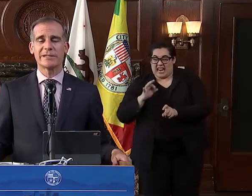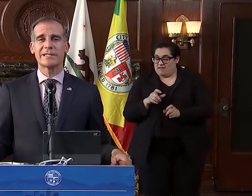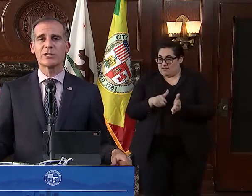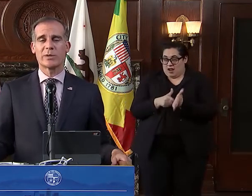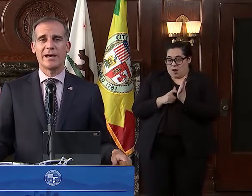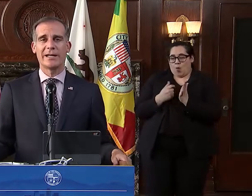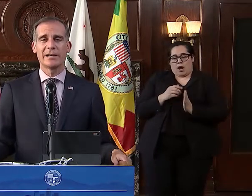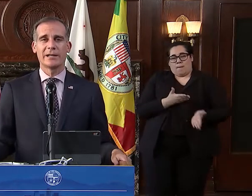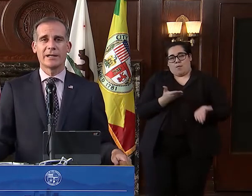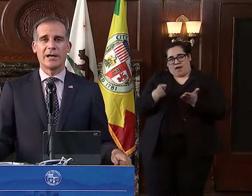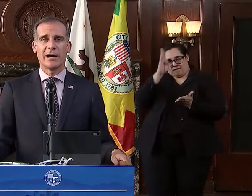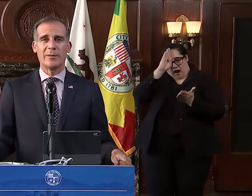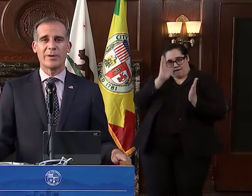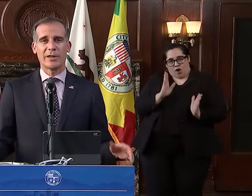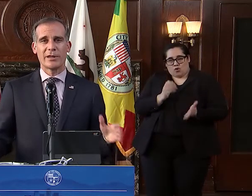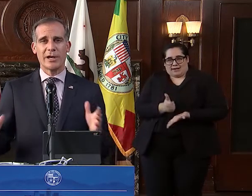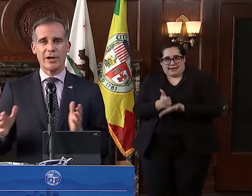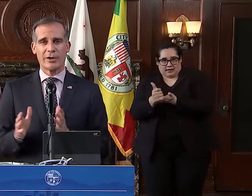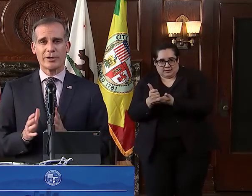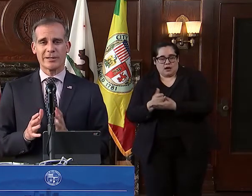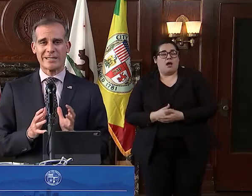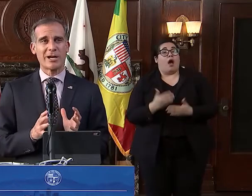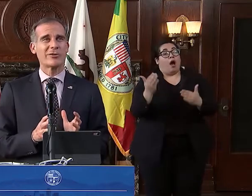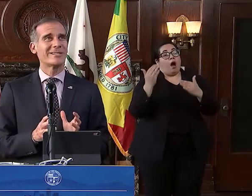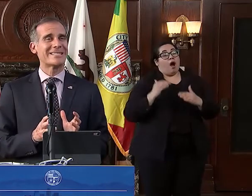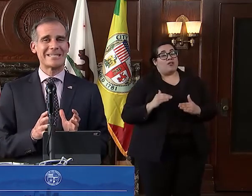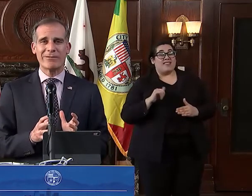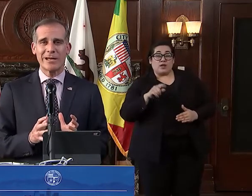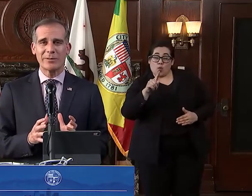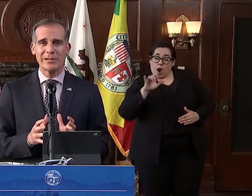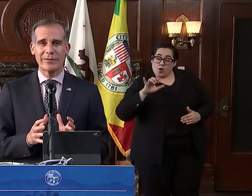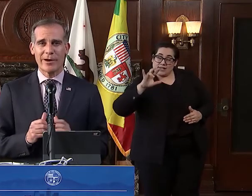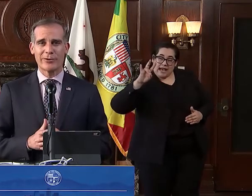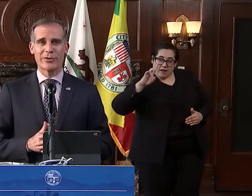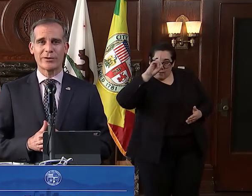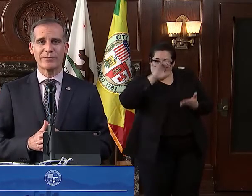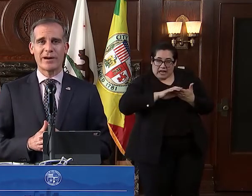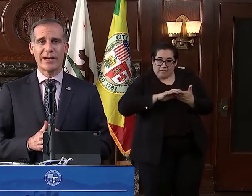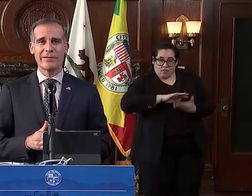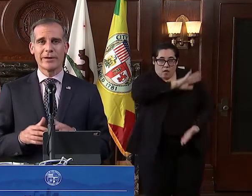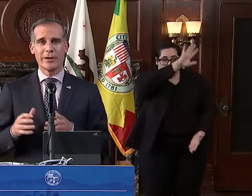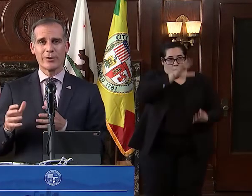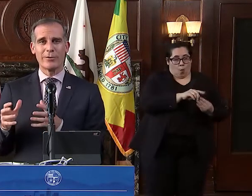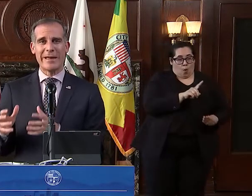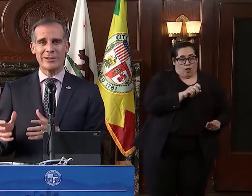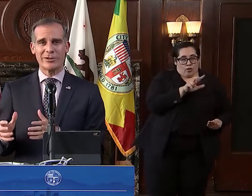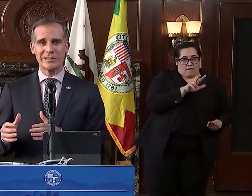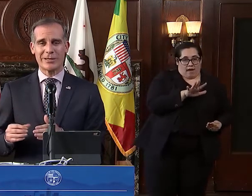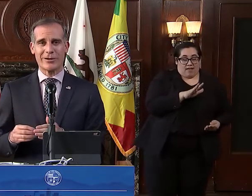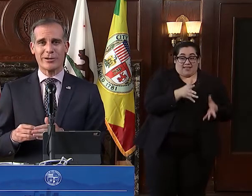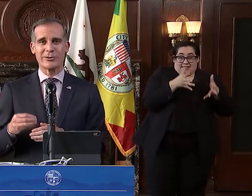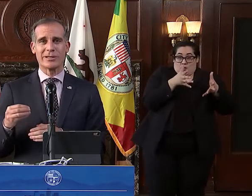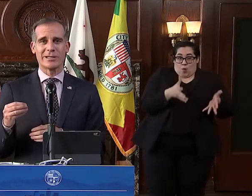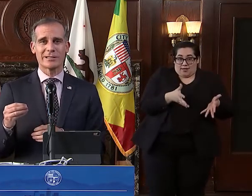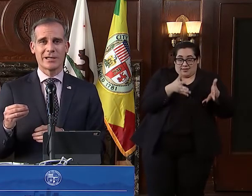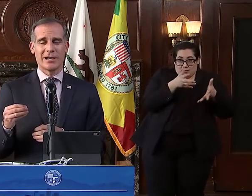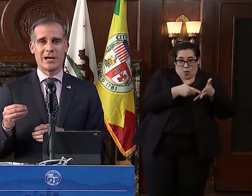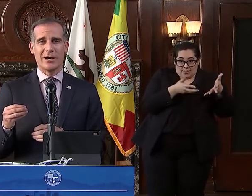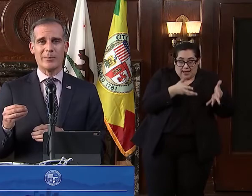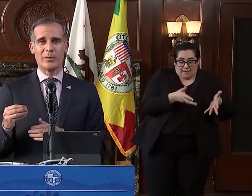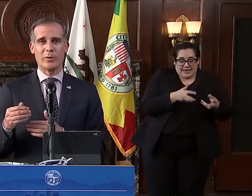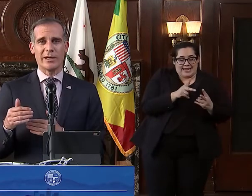to even assist with that. The other, that's 107, I believe, of 135. The remainders either are doing